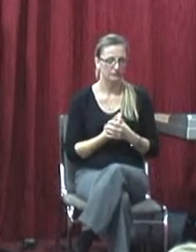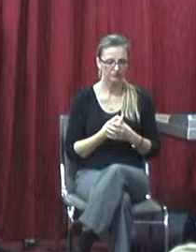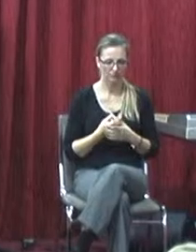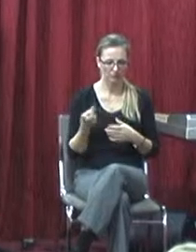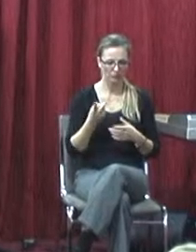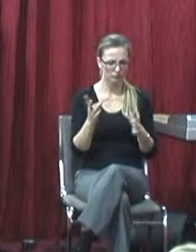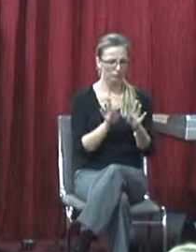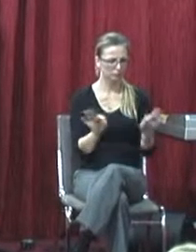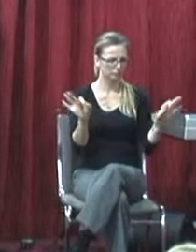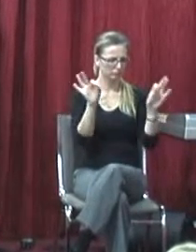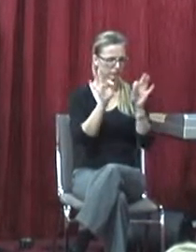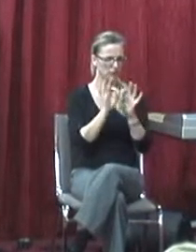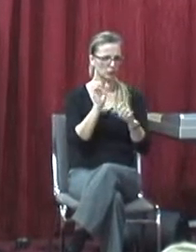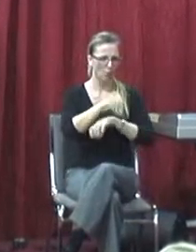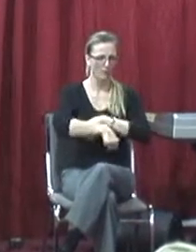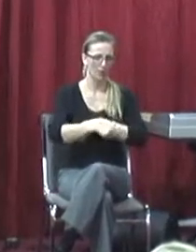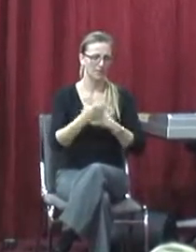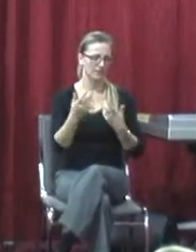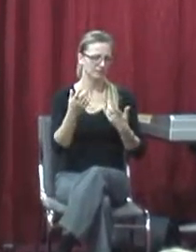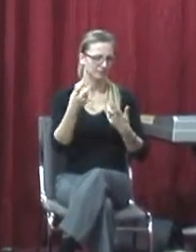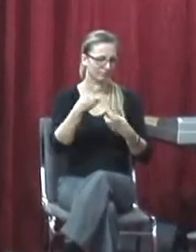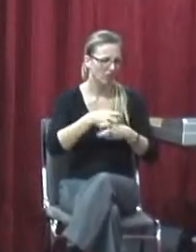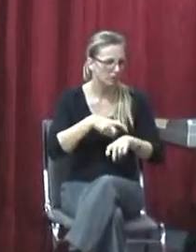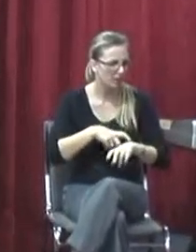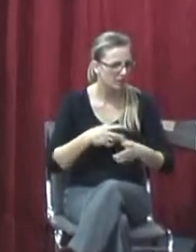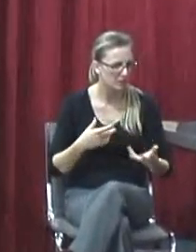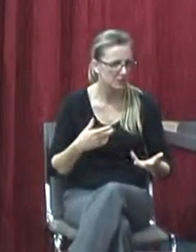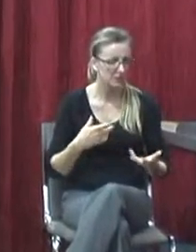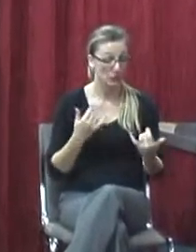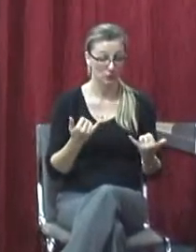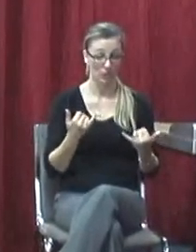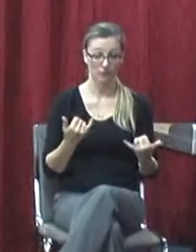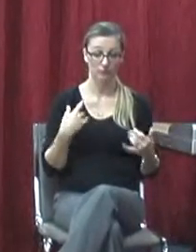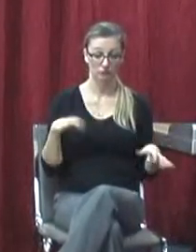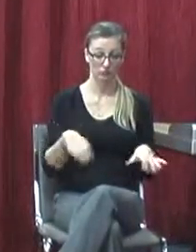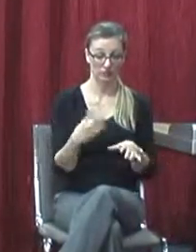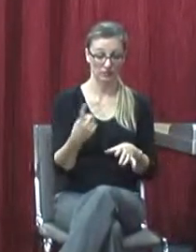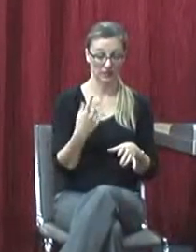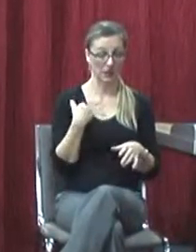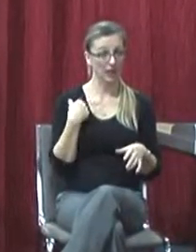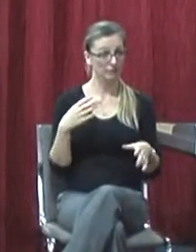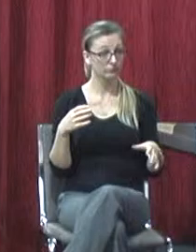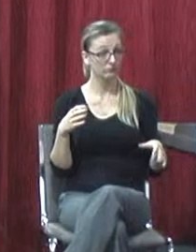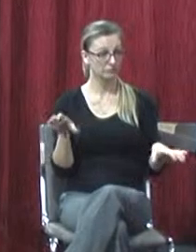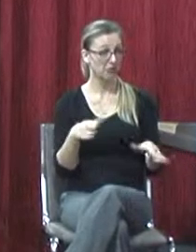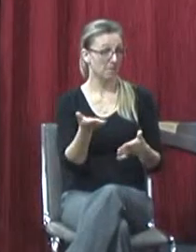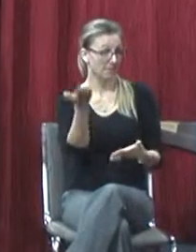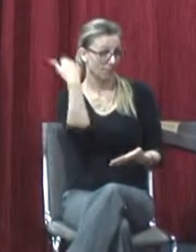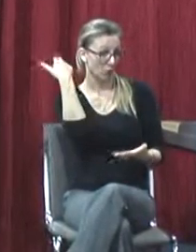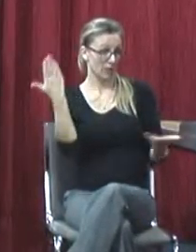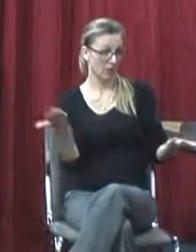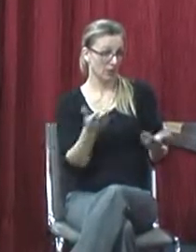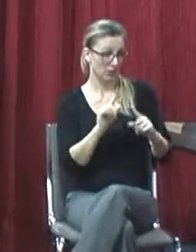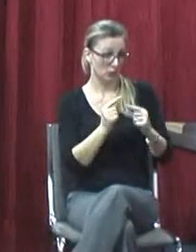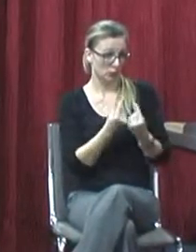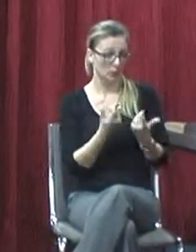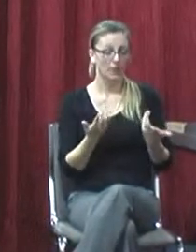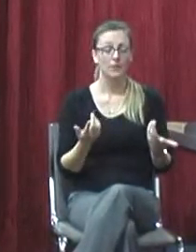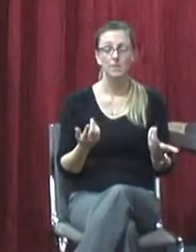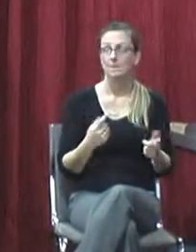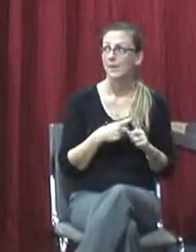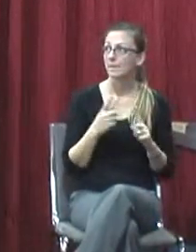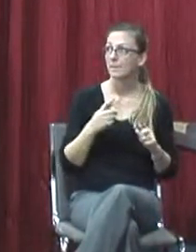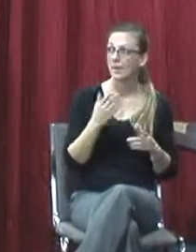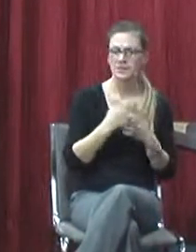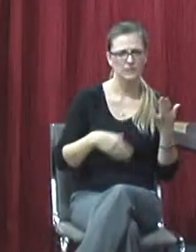adversity. So now I'm going to do something I've done before in this group, but it's been quite a few years.